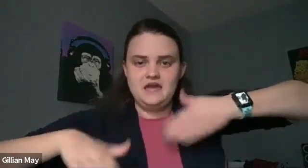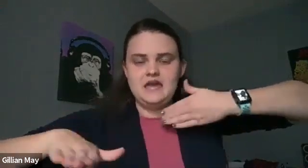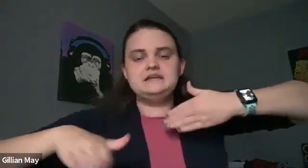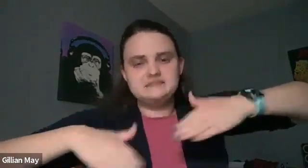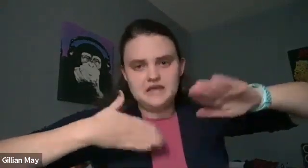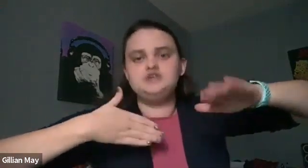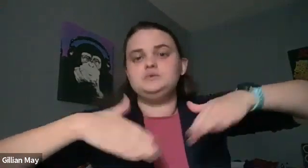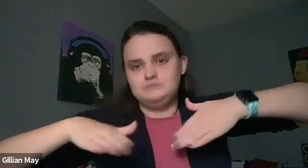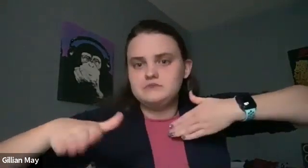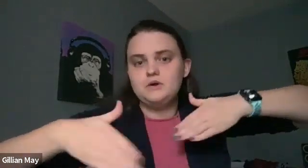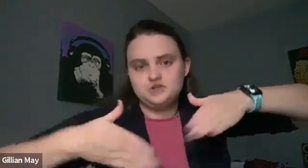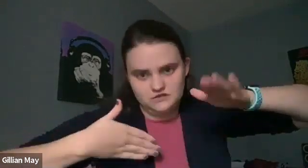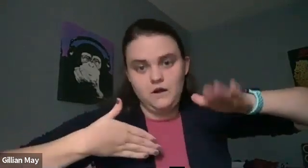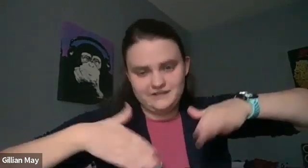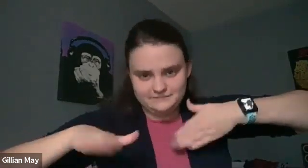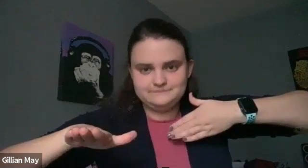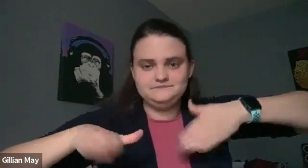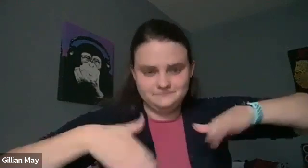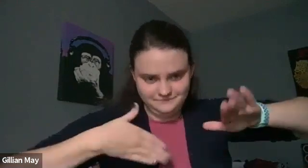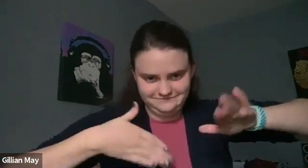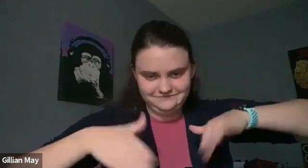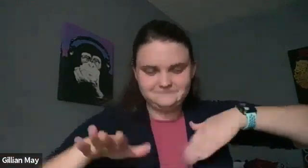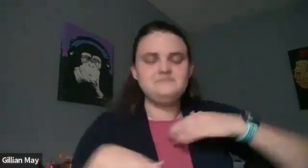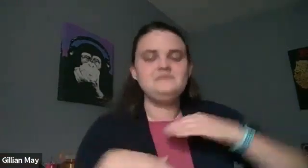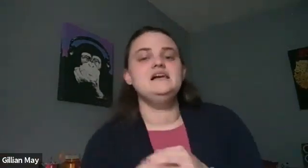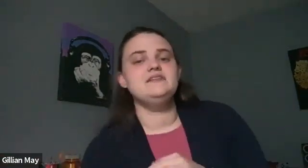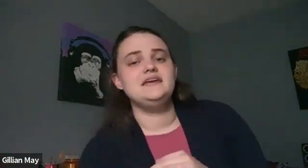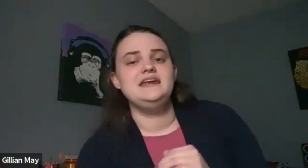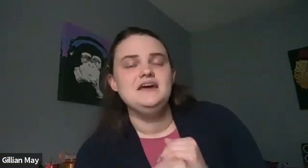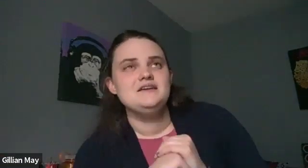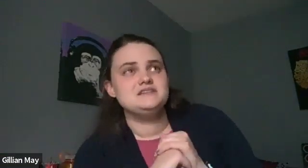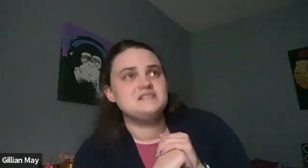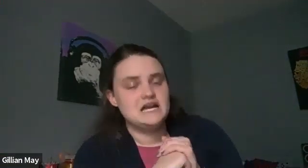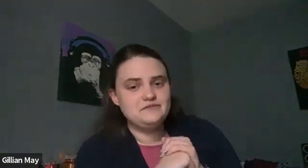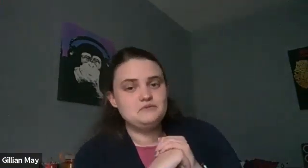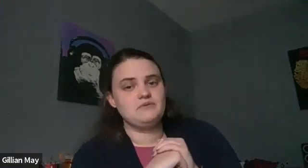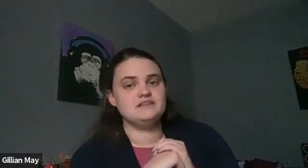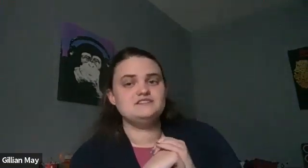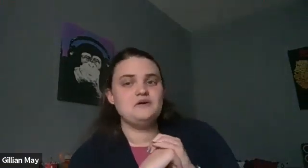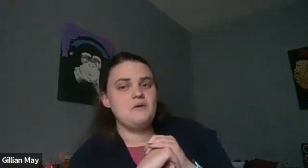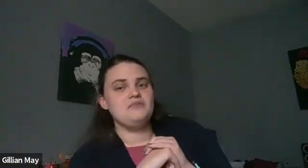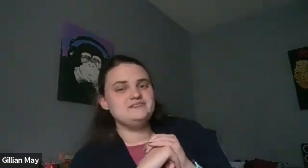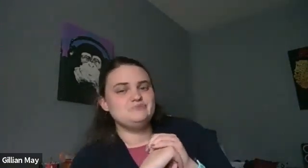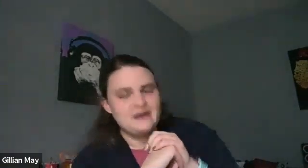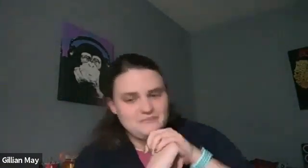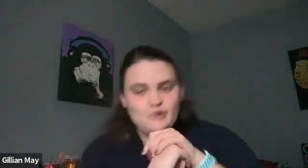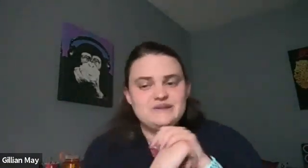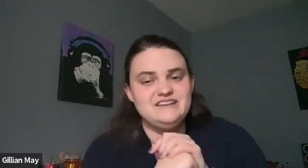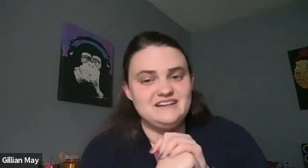And it's like the motion of walking. And then the sign for run. So this one, I'm going to get a little